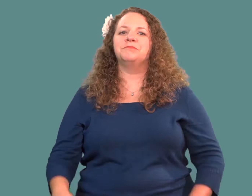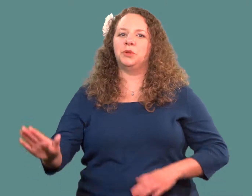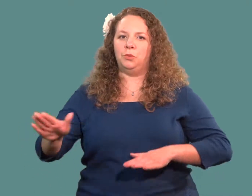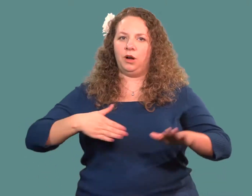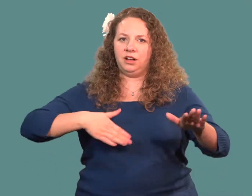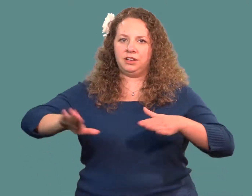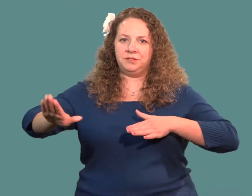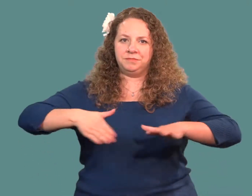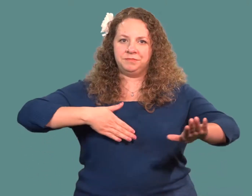Walk,